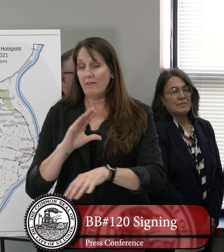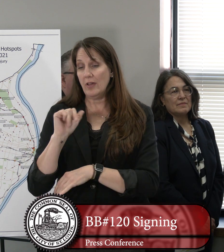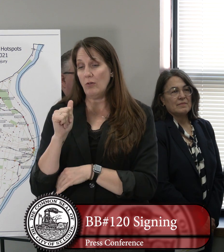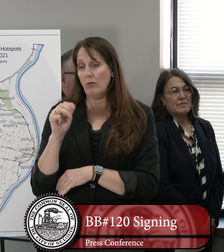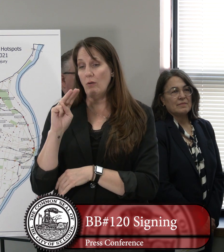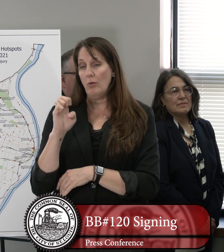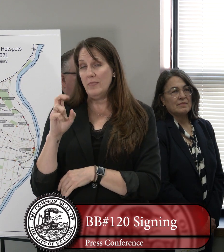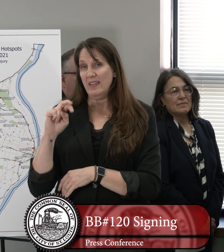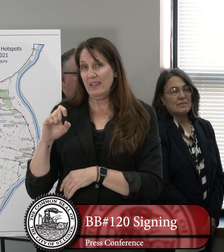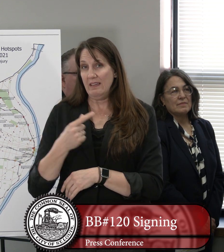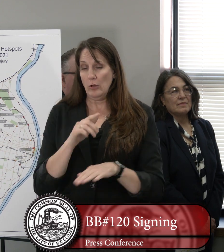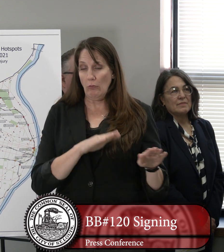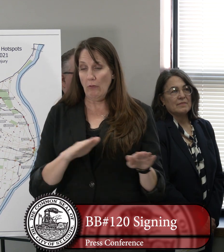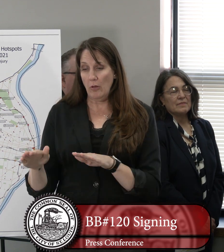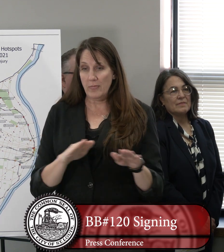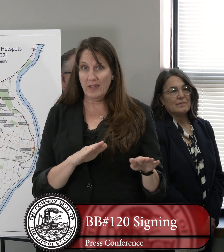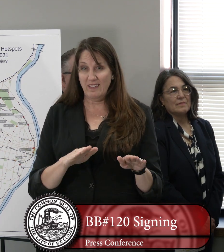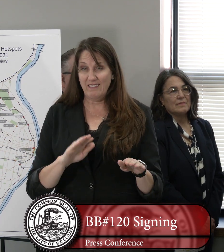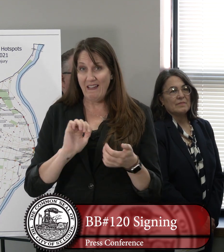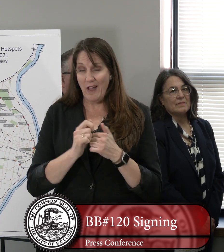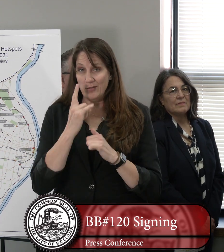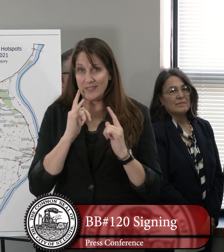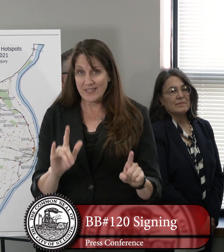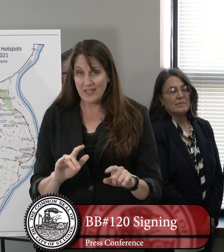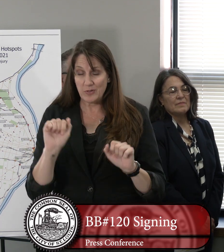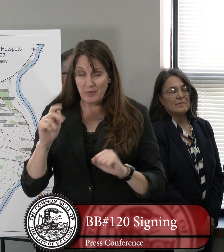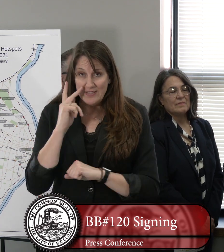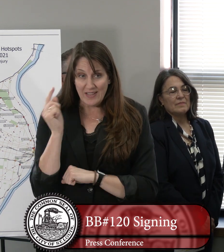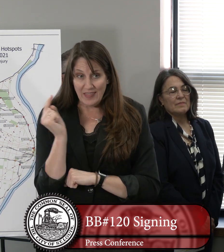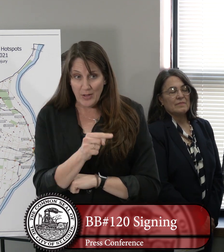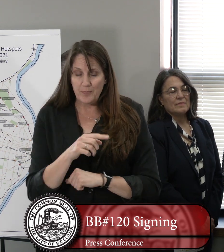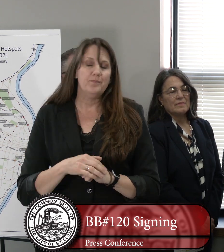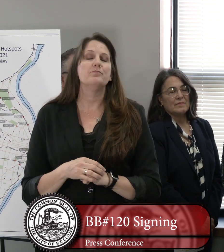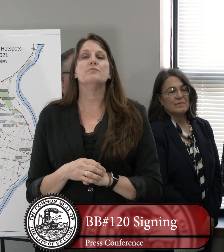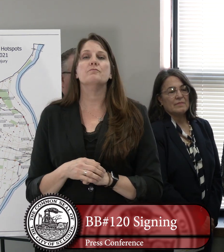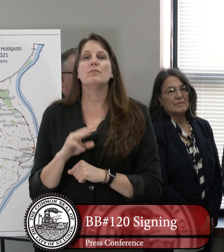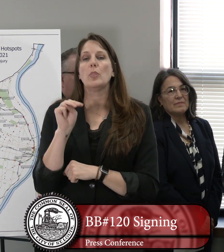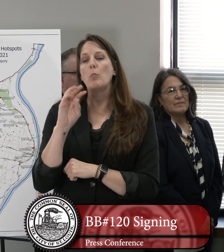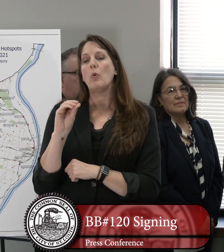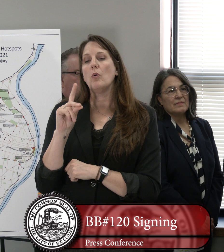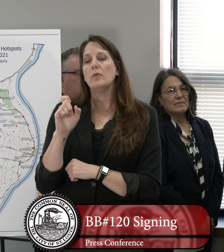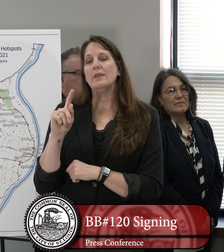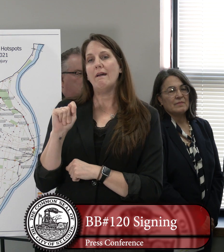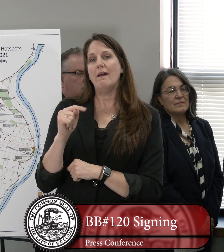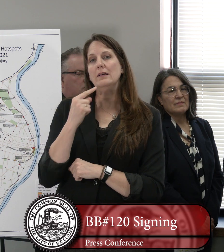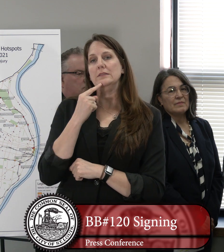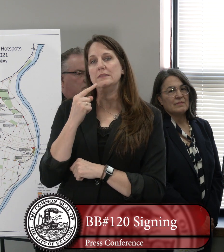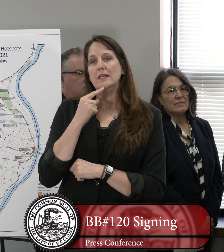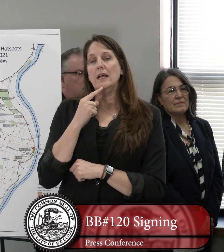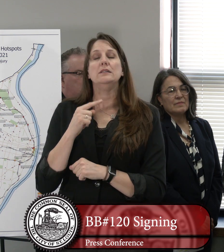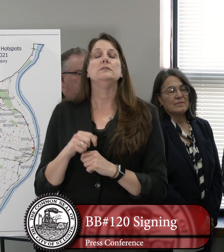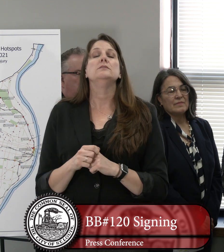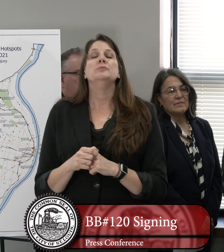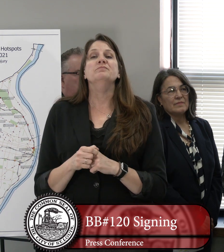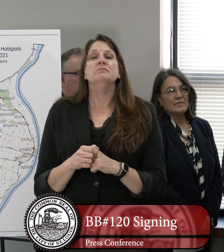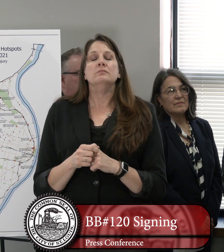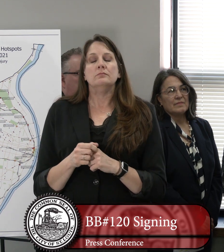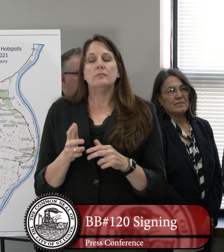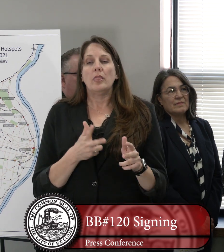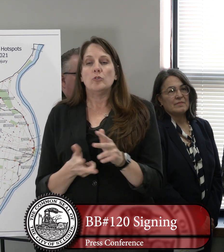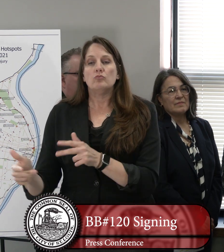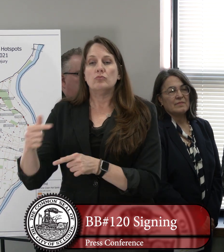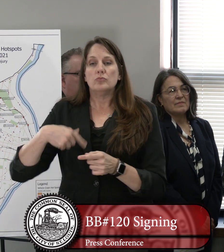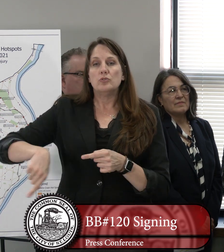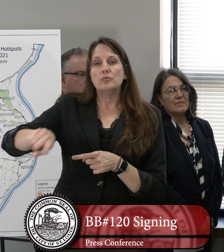successfully. According to MoDOT's preliminary analysis, the traffic circles and other improvements along Natural Bridge